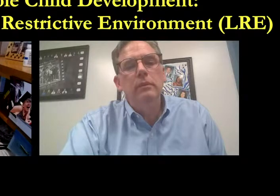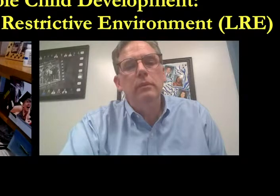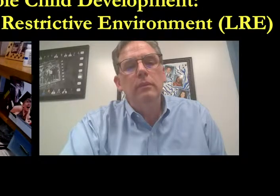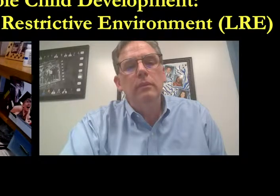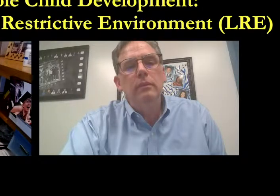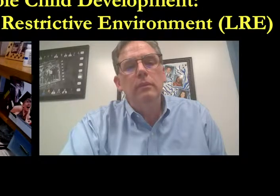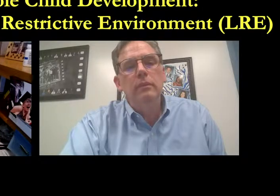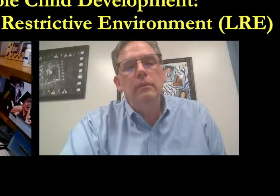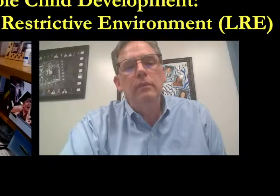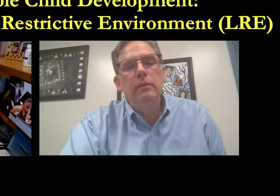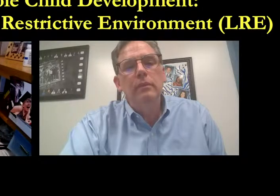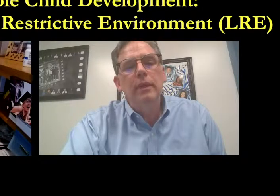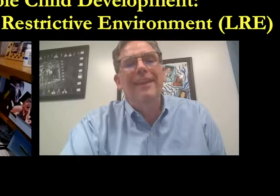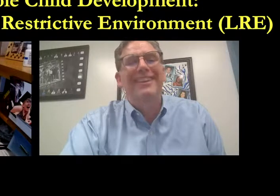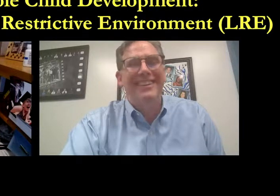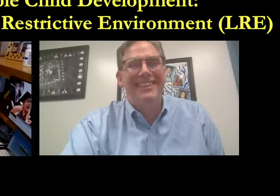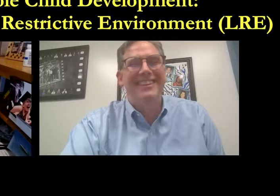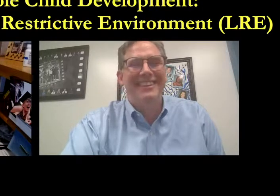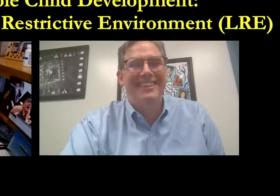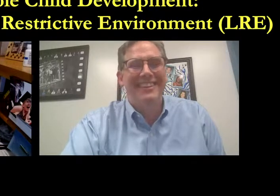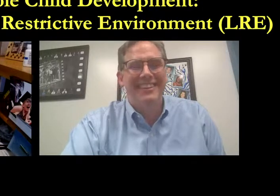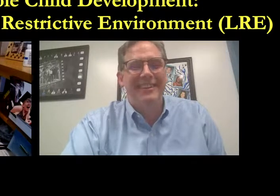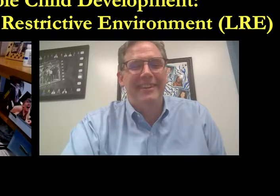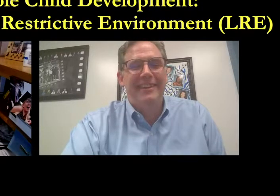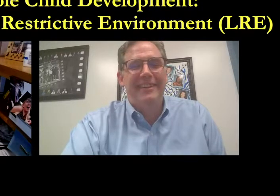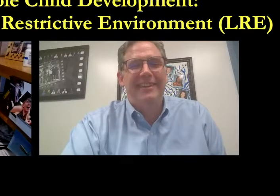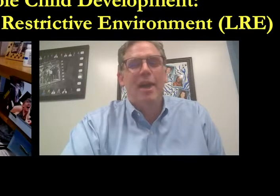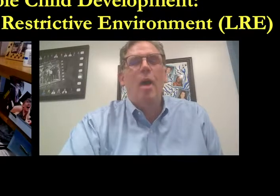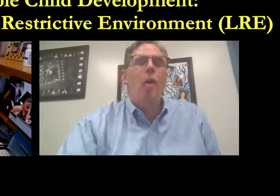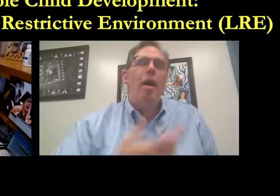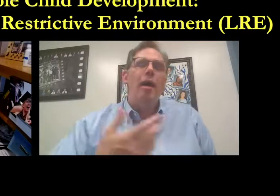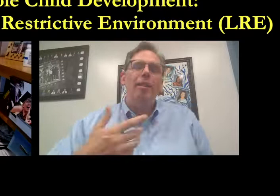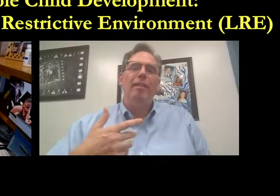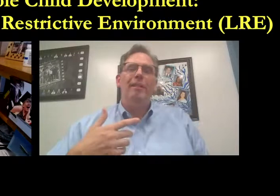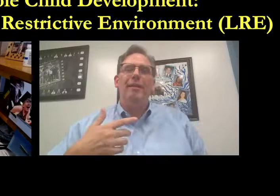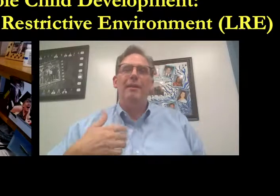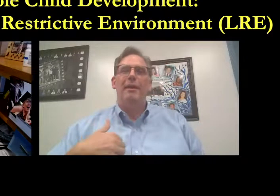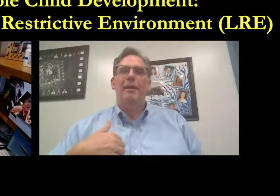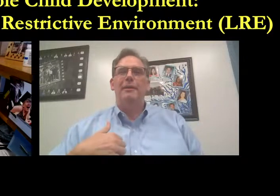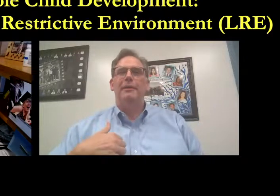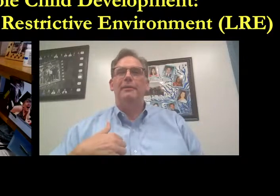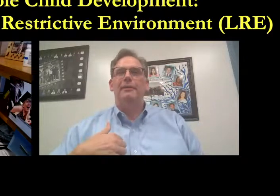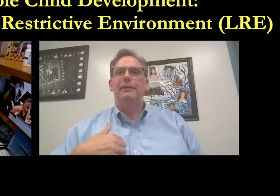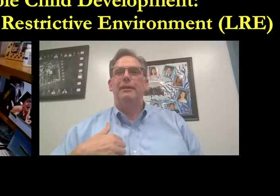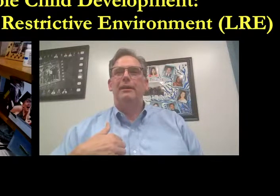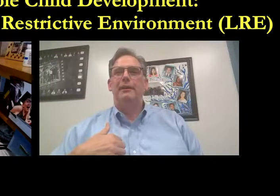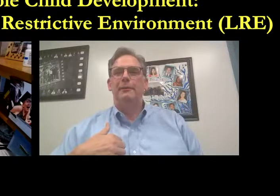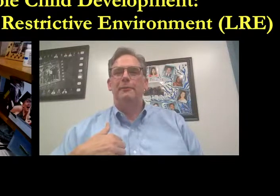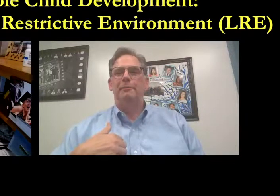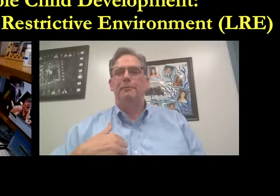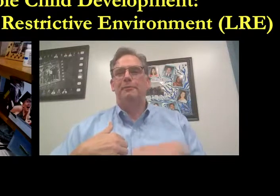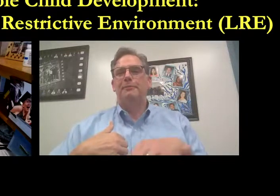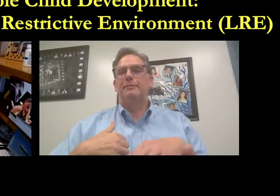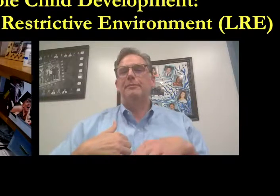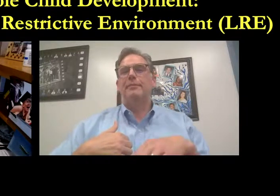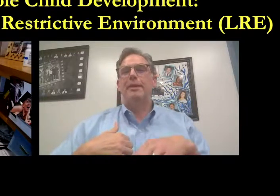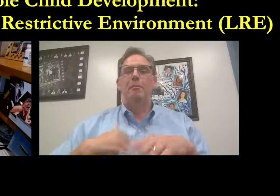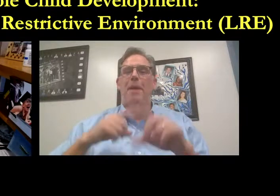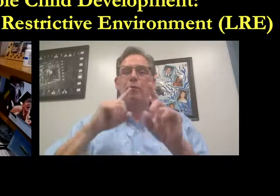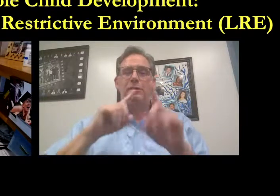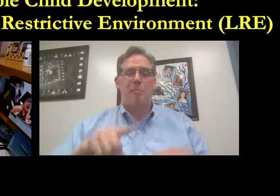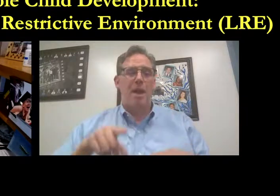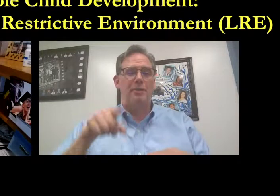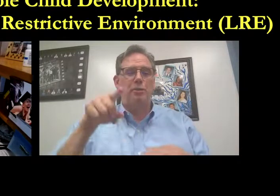what said, when you were there at that meeting, what did you do when the teacher said teaching him sign would be criminal?